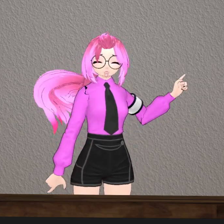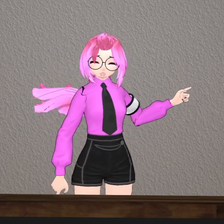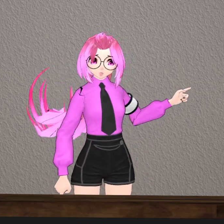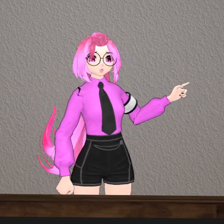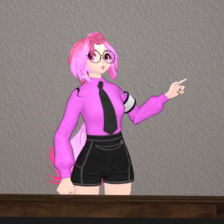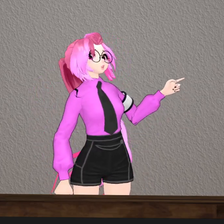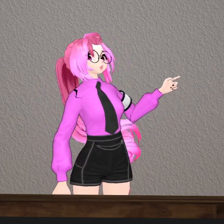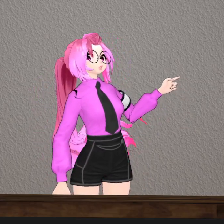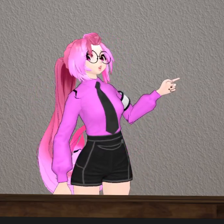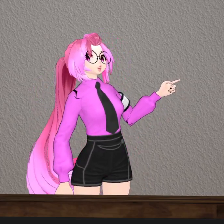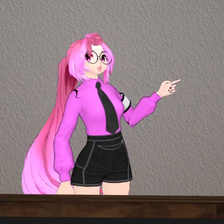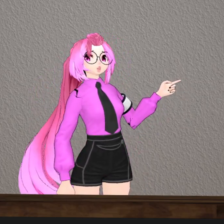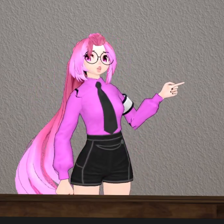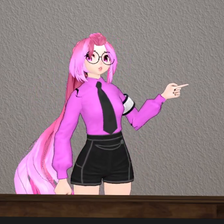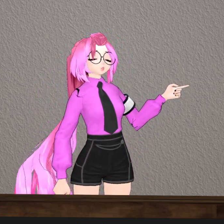listen. Listen.